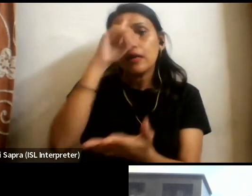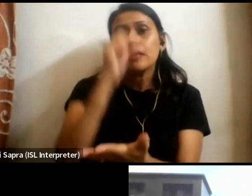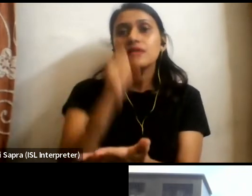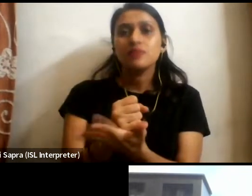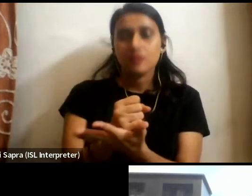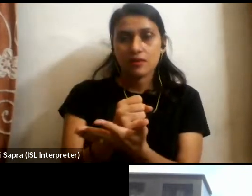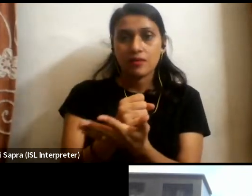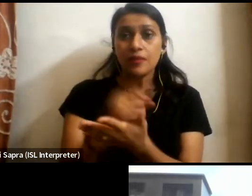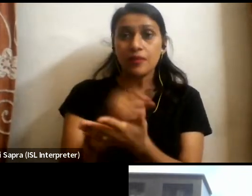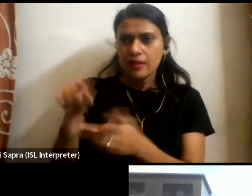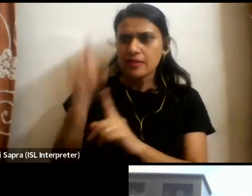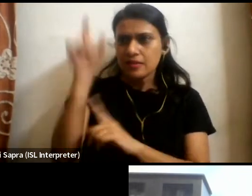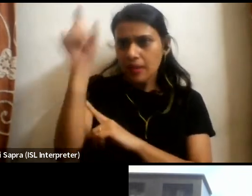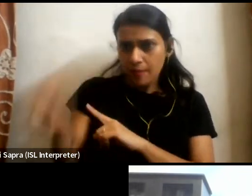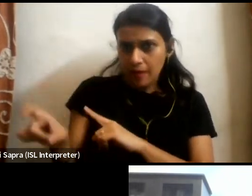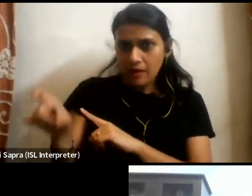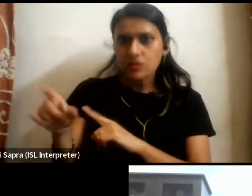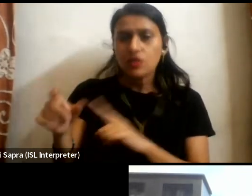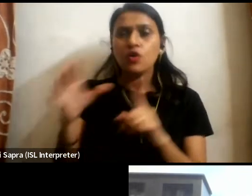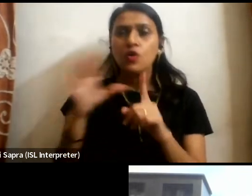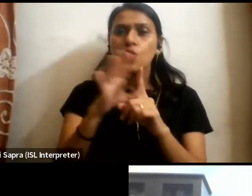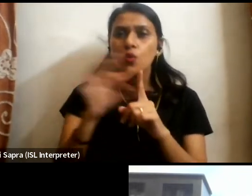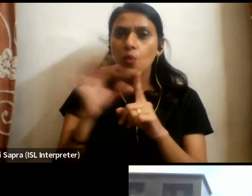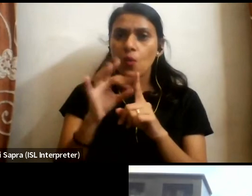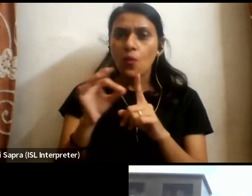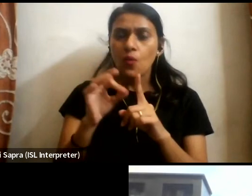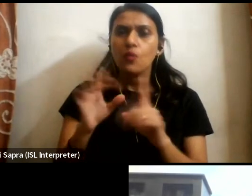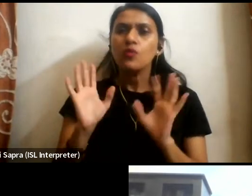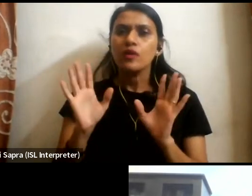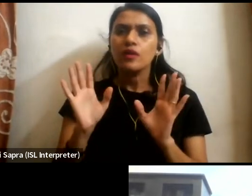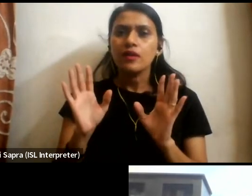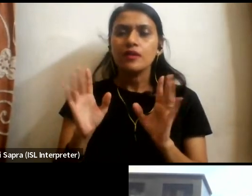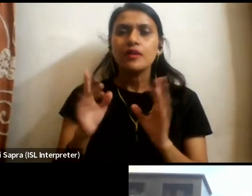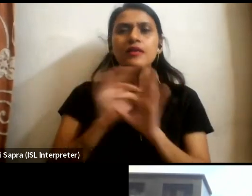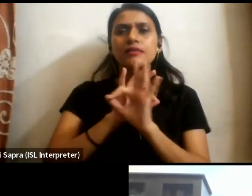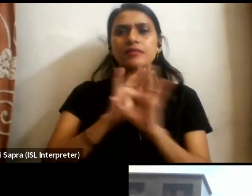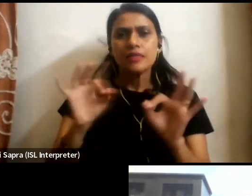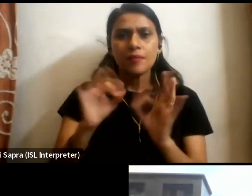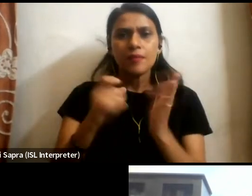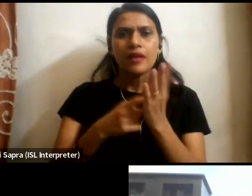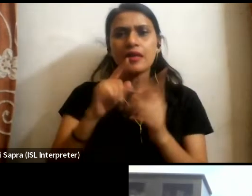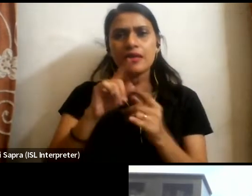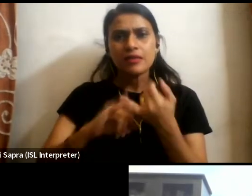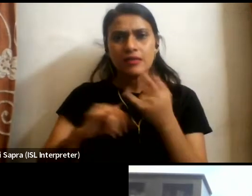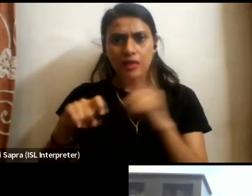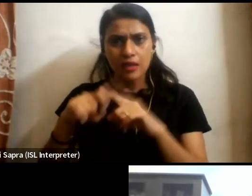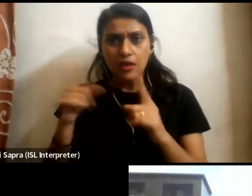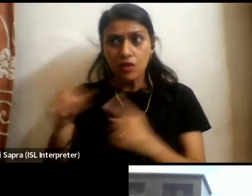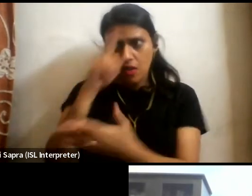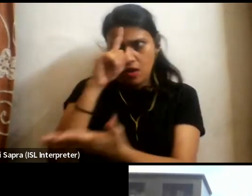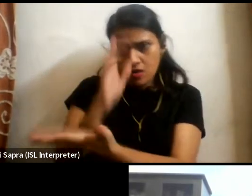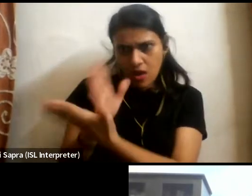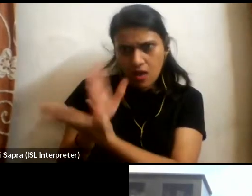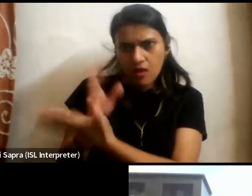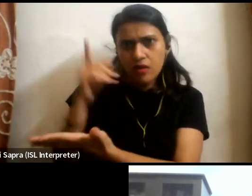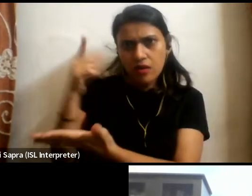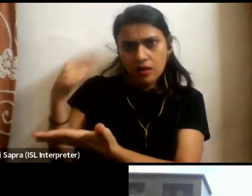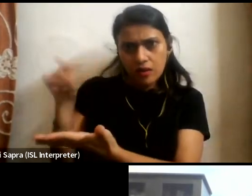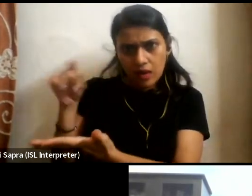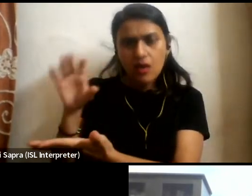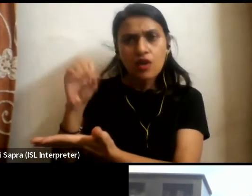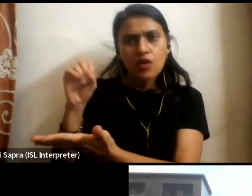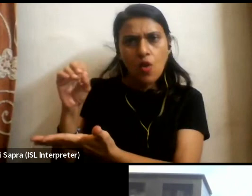is this person, given these characteristics, likely to be a flight risk? Is this person someone that we can trust to not,